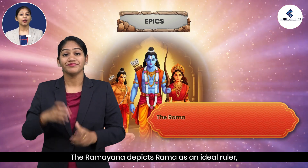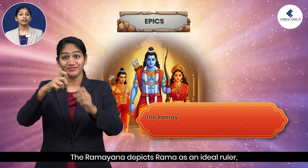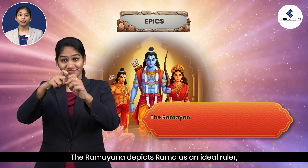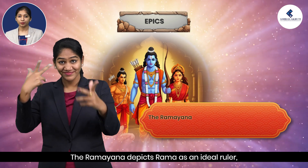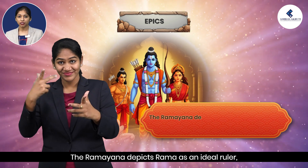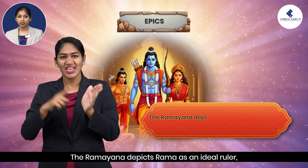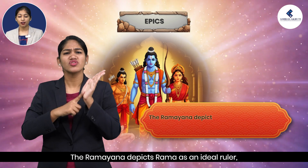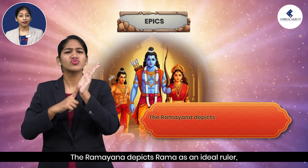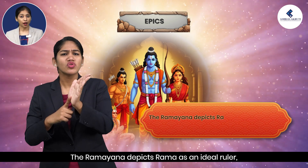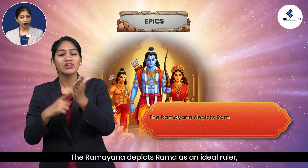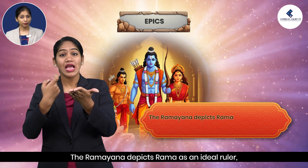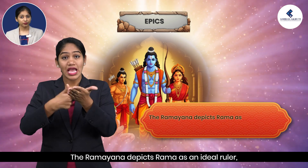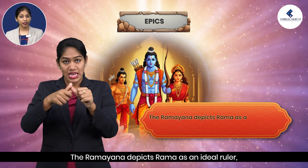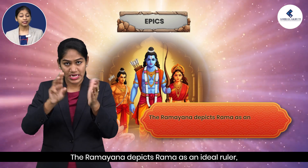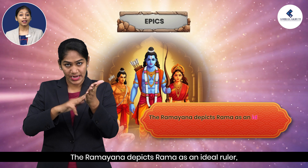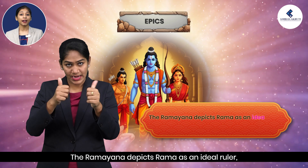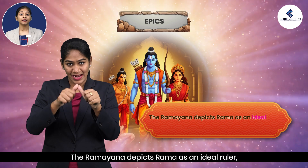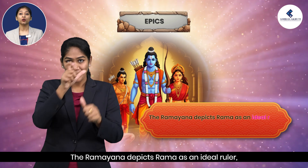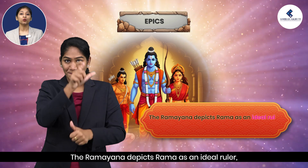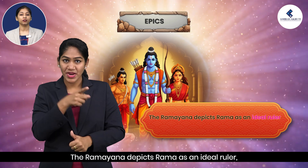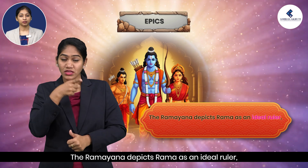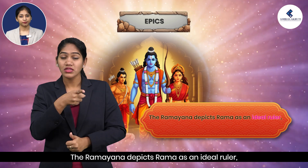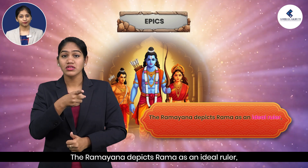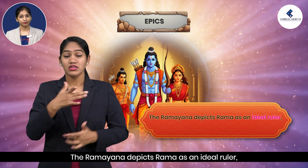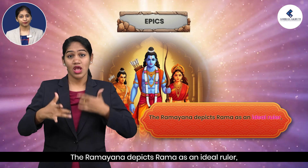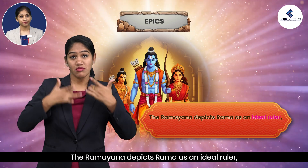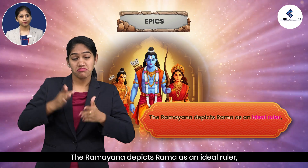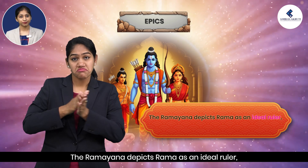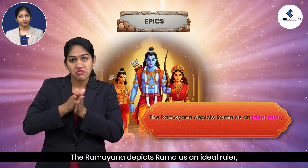The Ramayana depicts Rama as an ideal ruler,